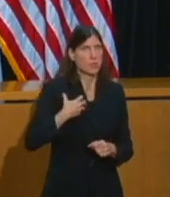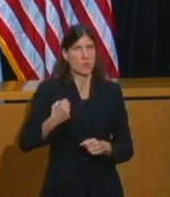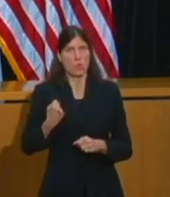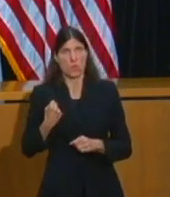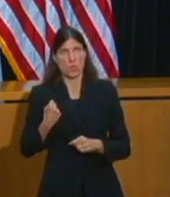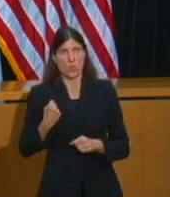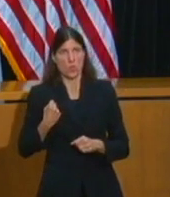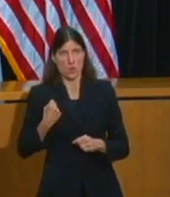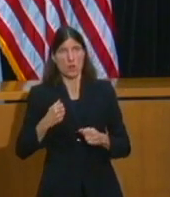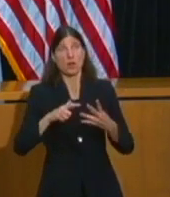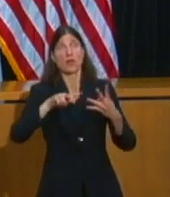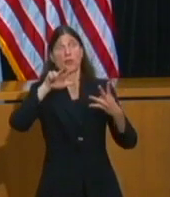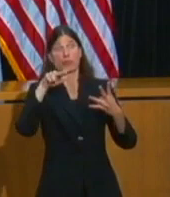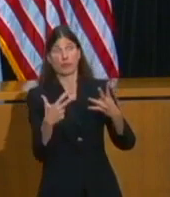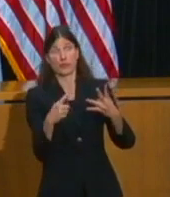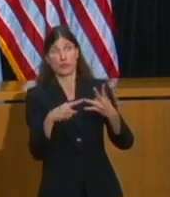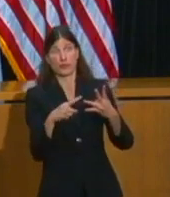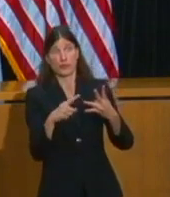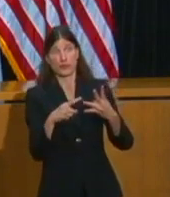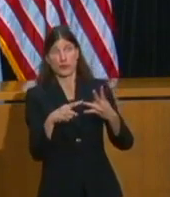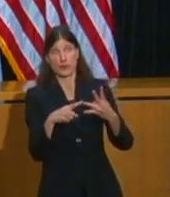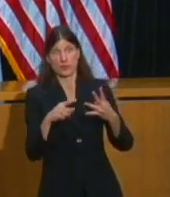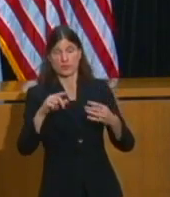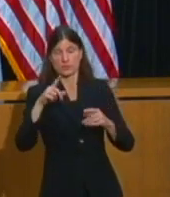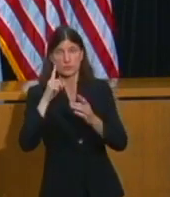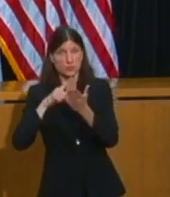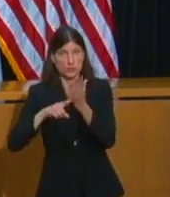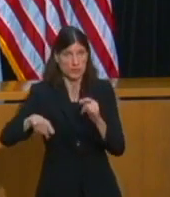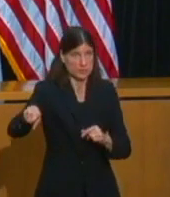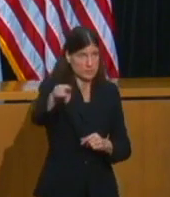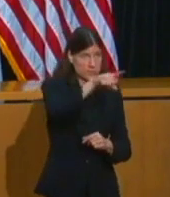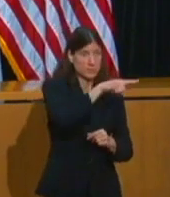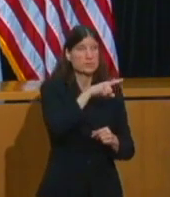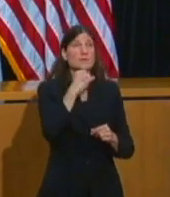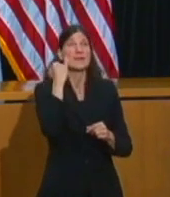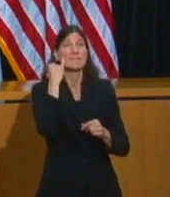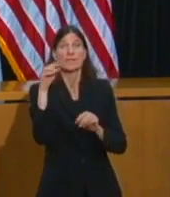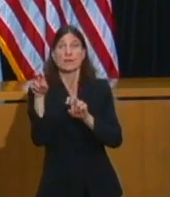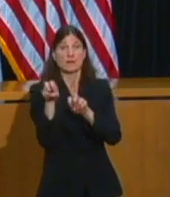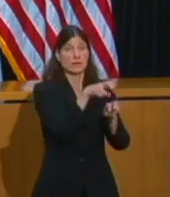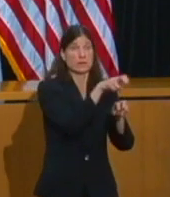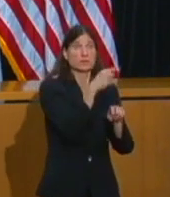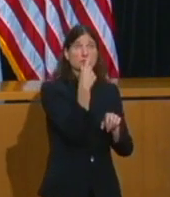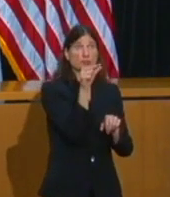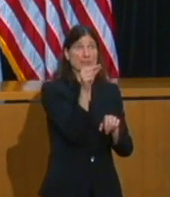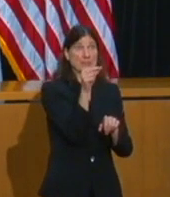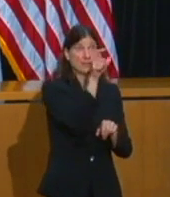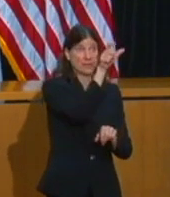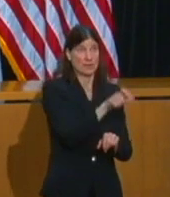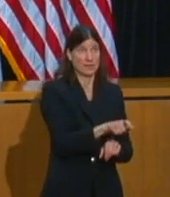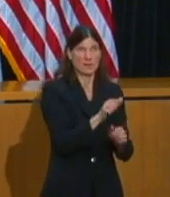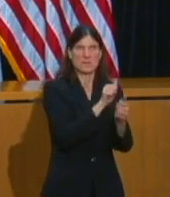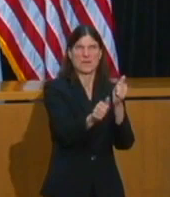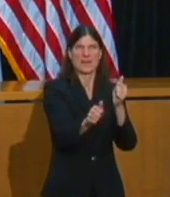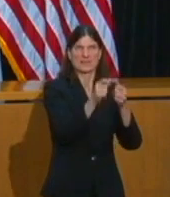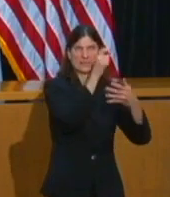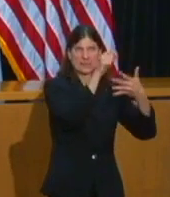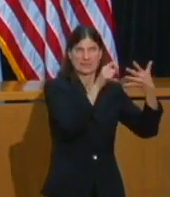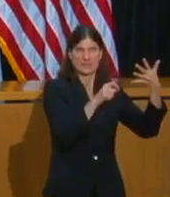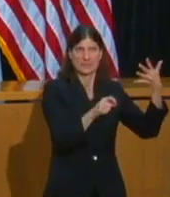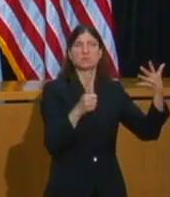then you will see about a 10% decline in that second enhanced